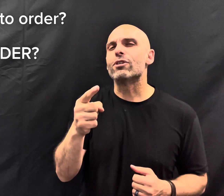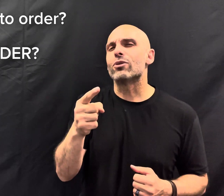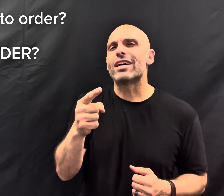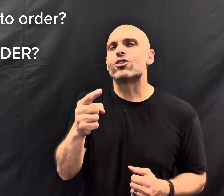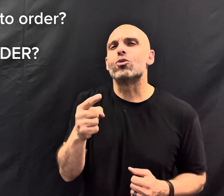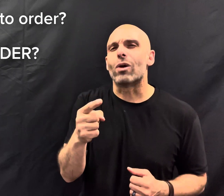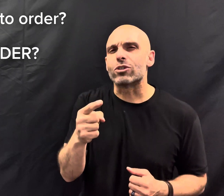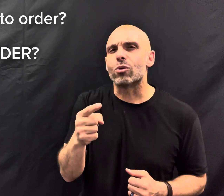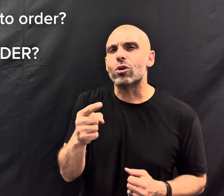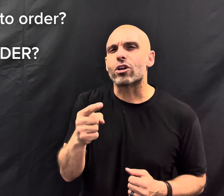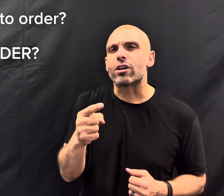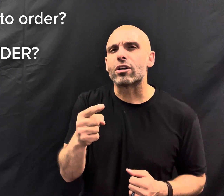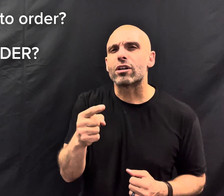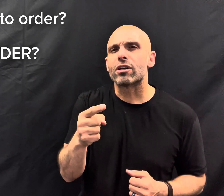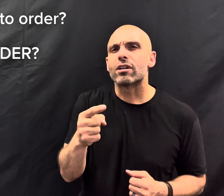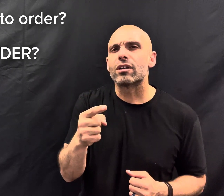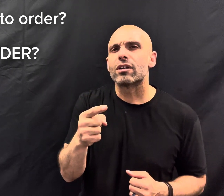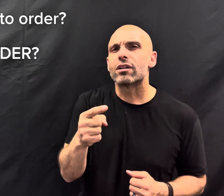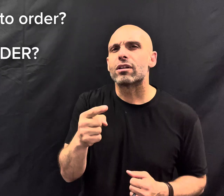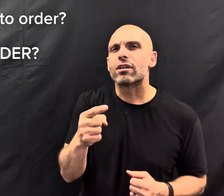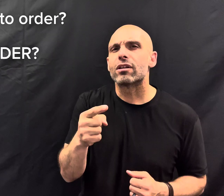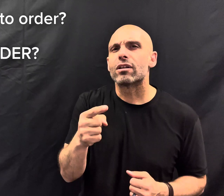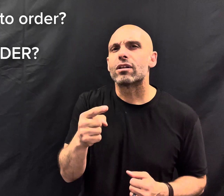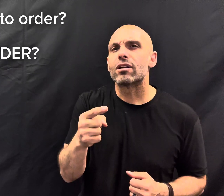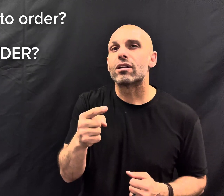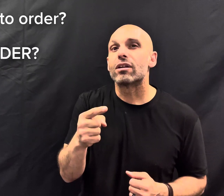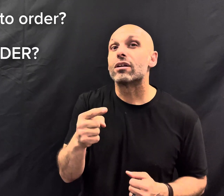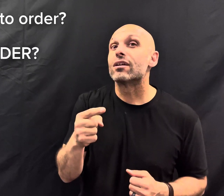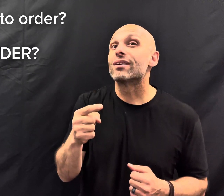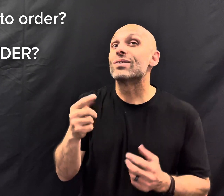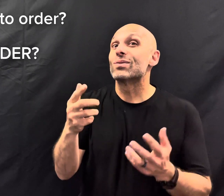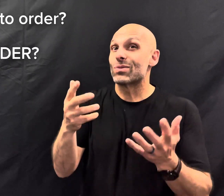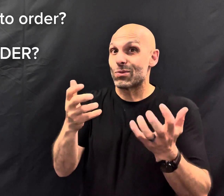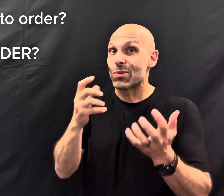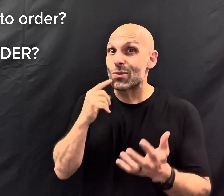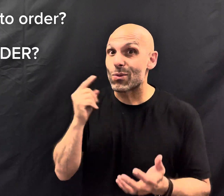So how would you ask, do you want to order?